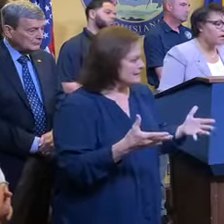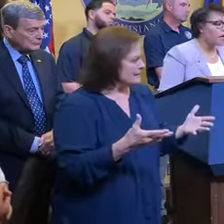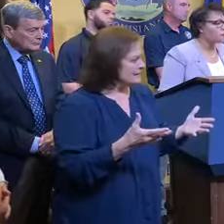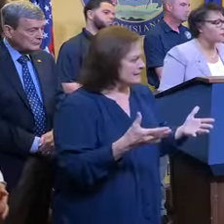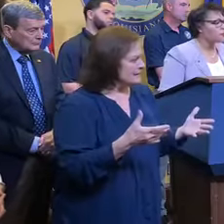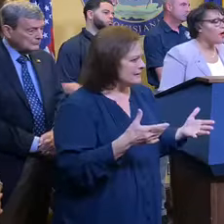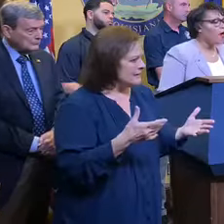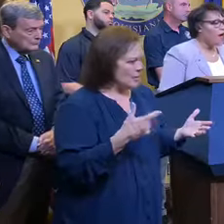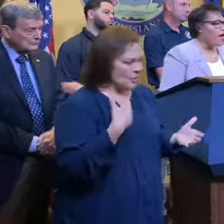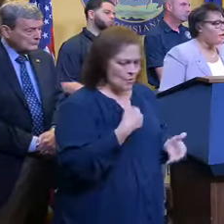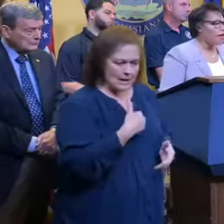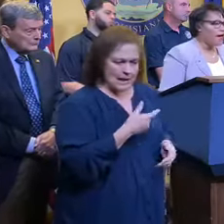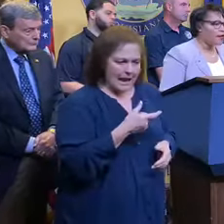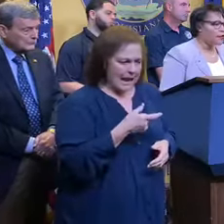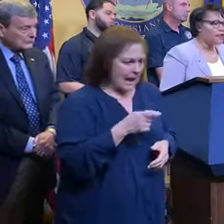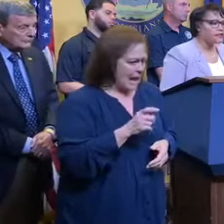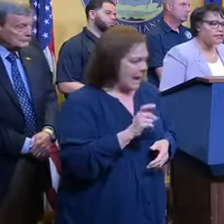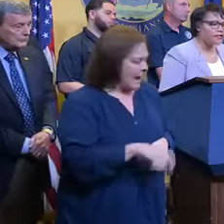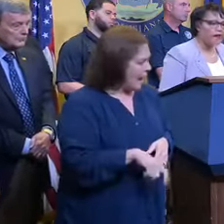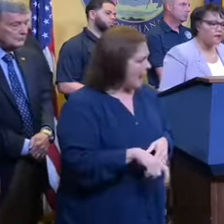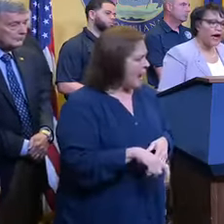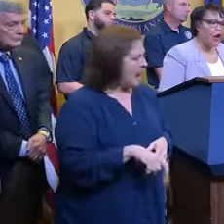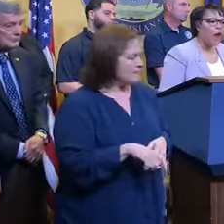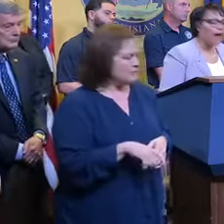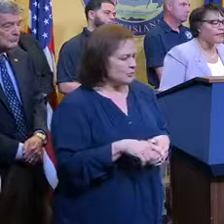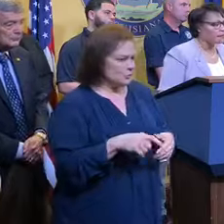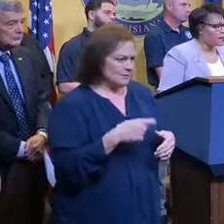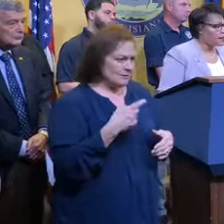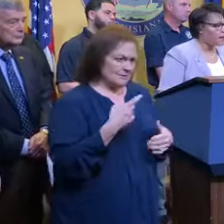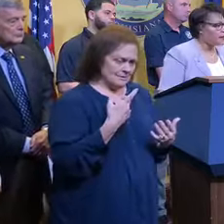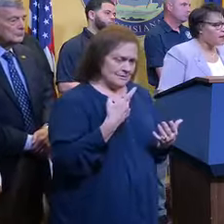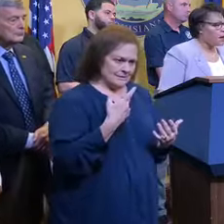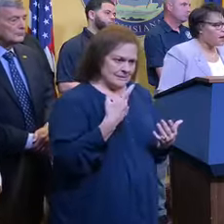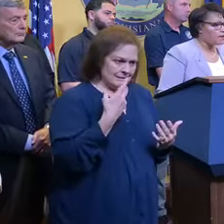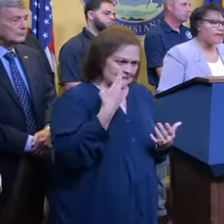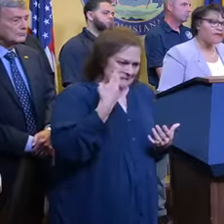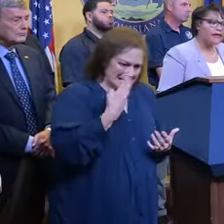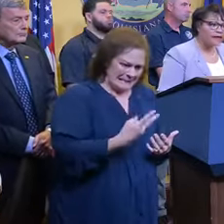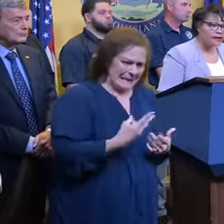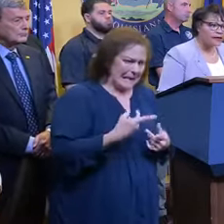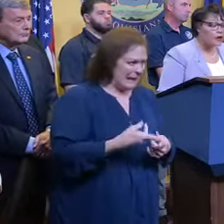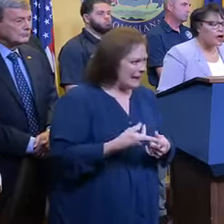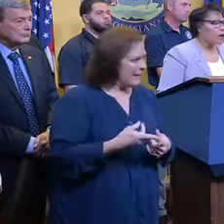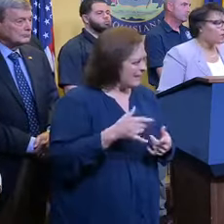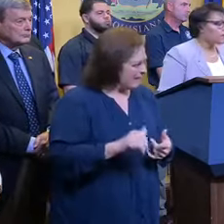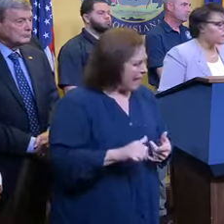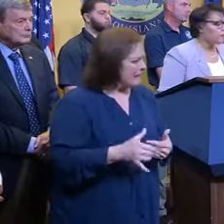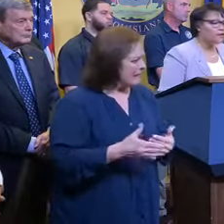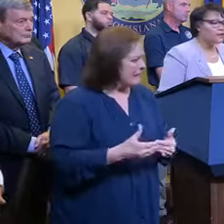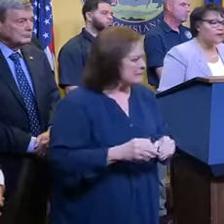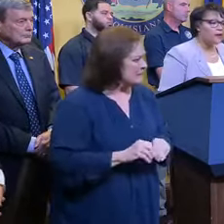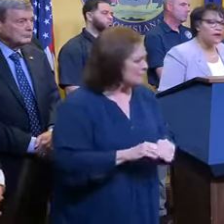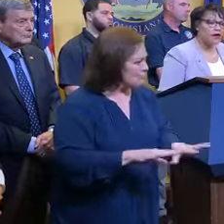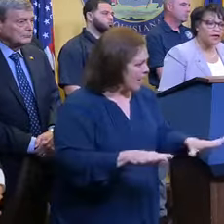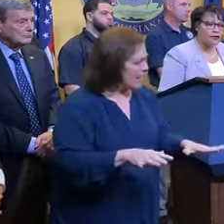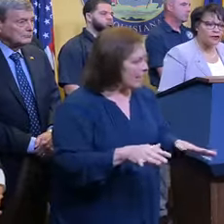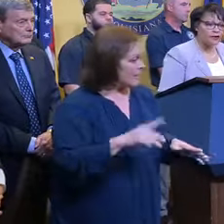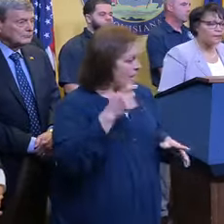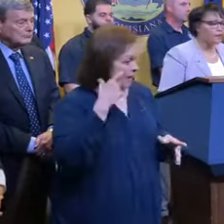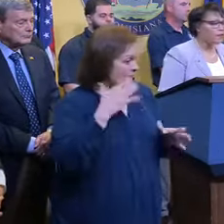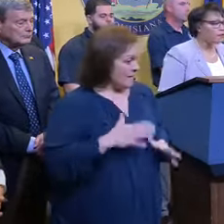to be done to have adequate sense of how widespread this is. We did hear from